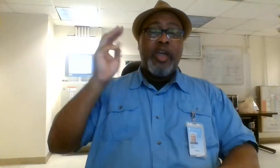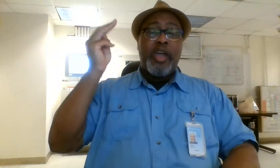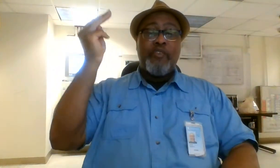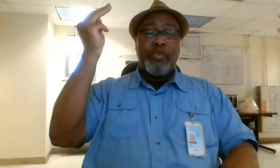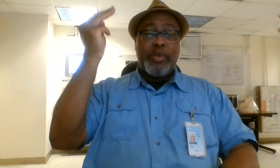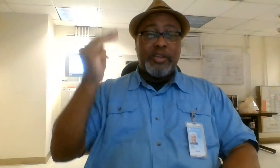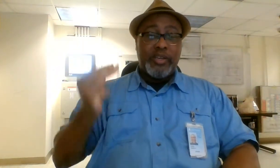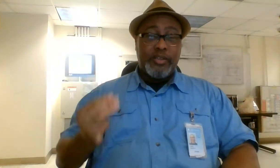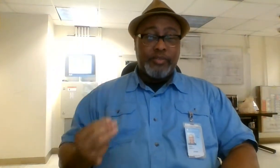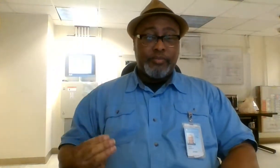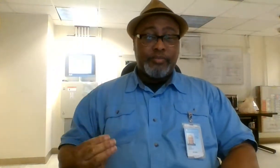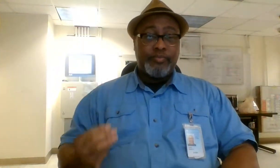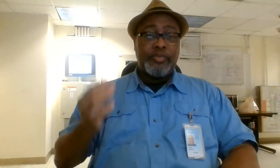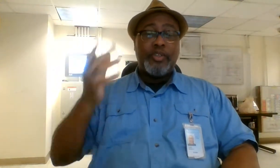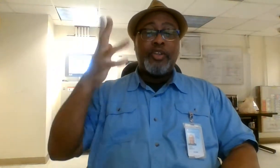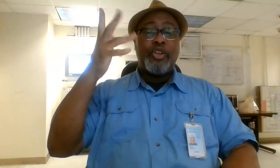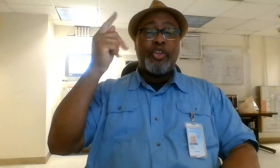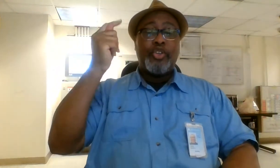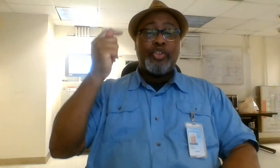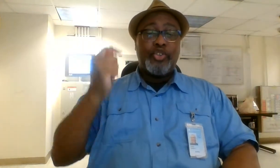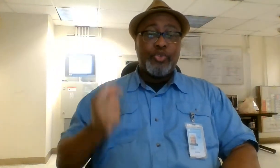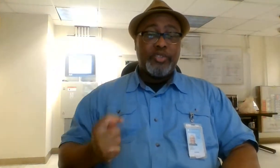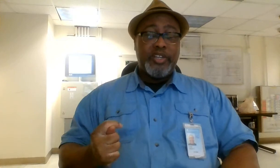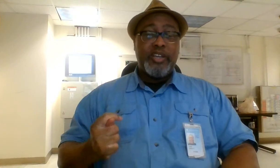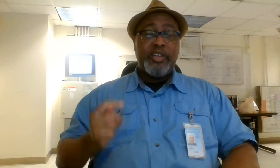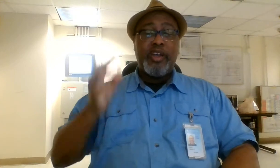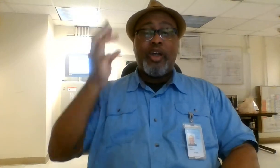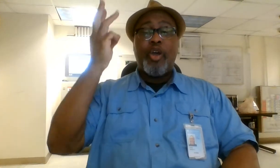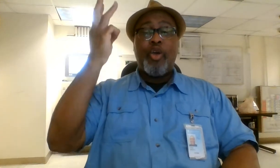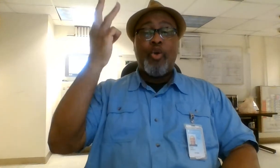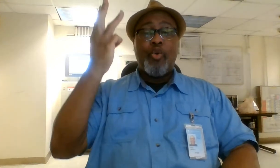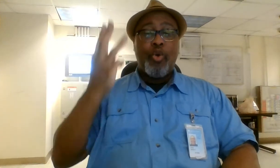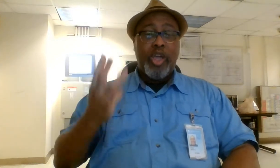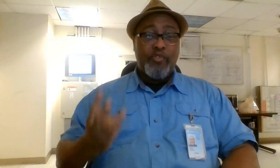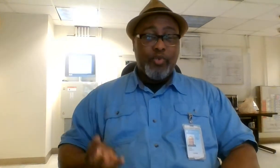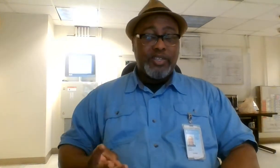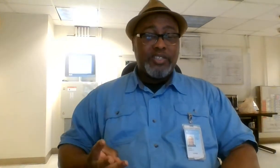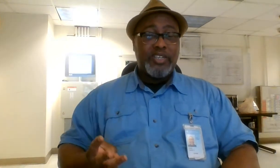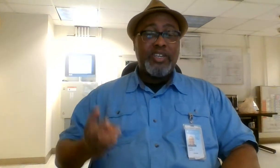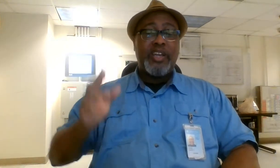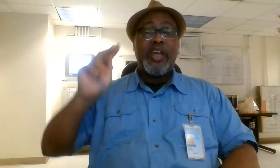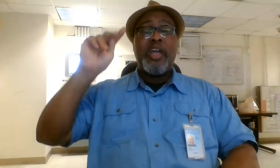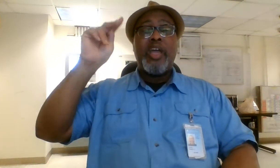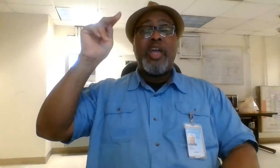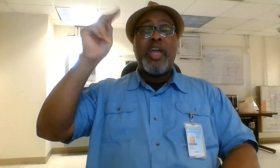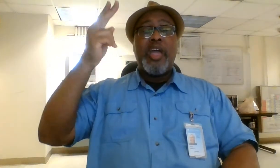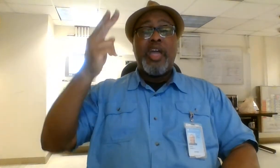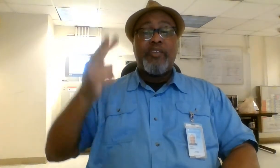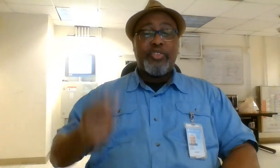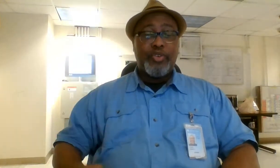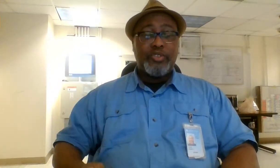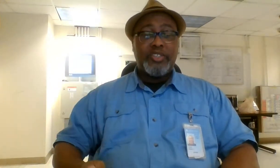Every Monday. Tuesday. Every Wednesday. Every Thursday.